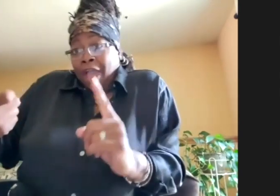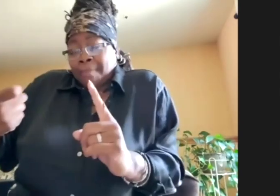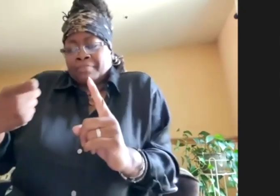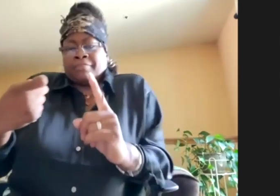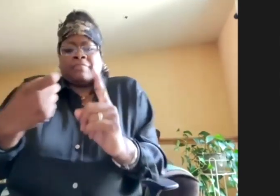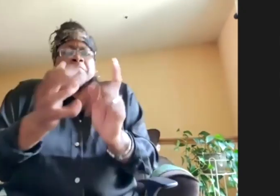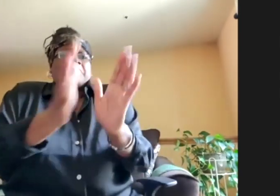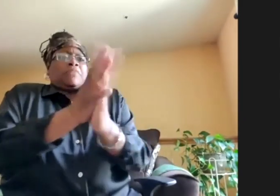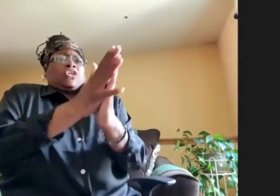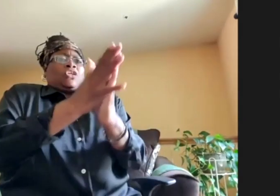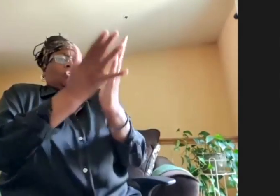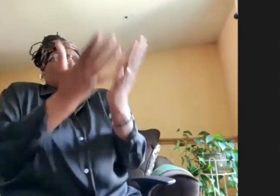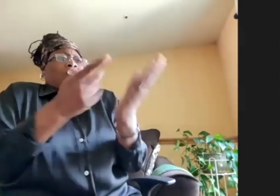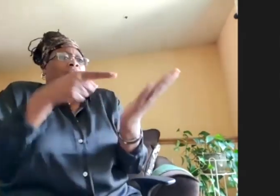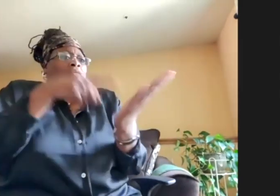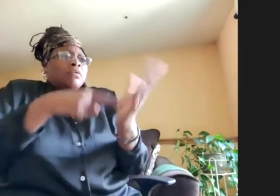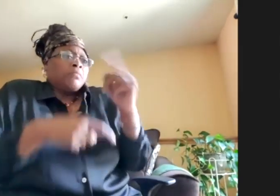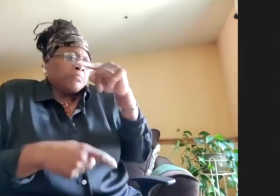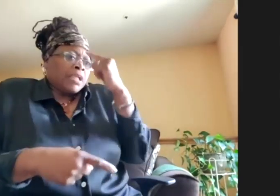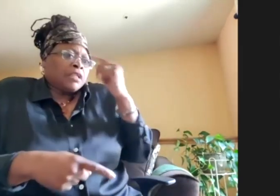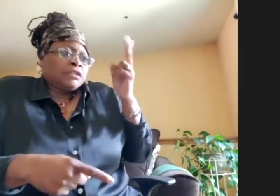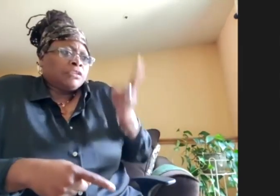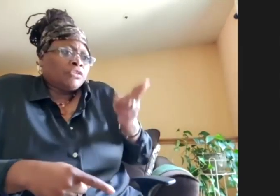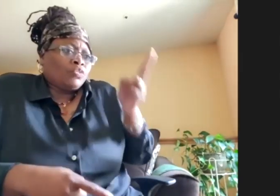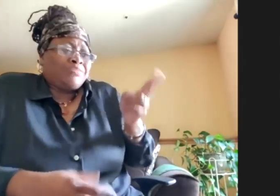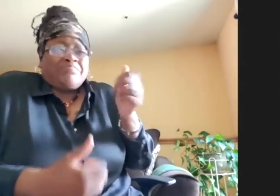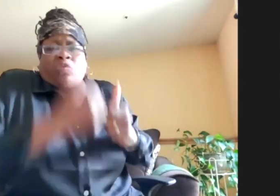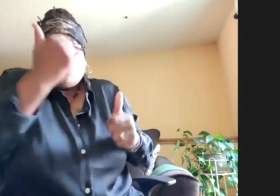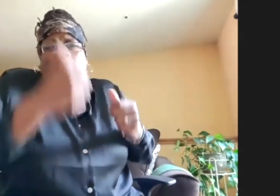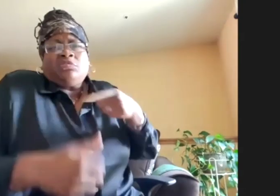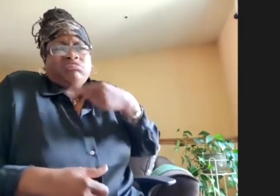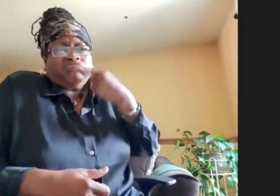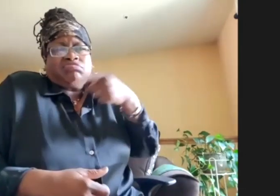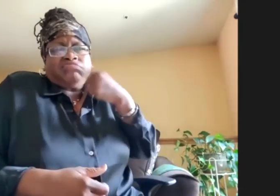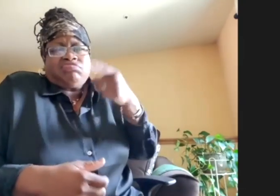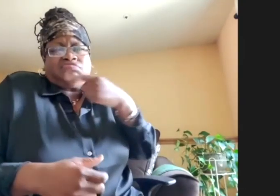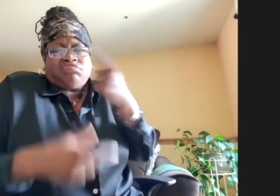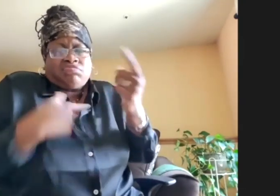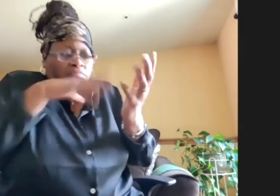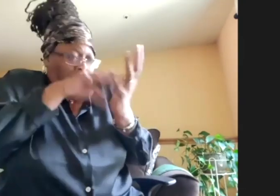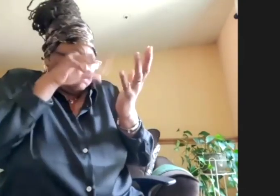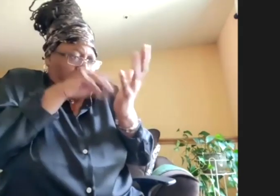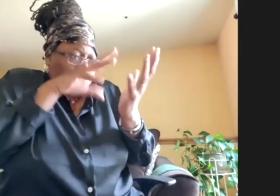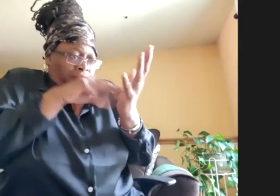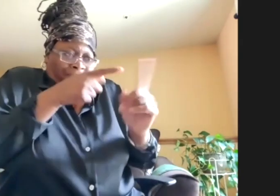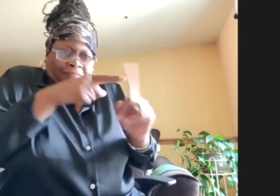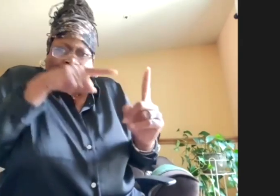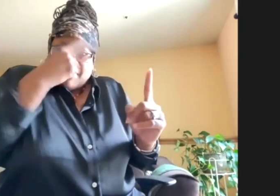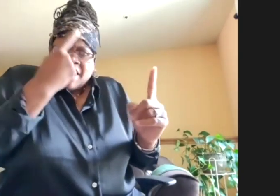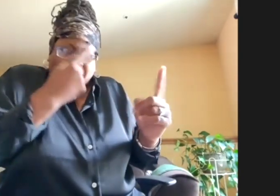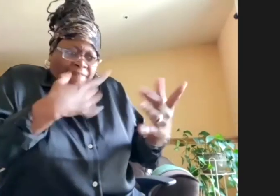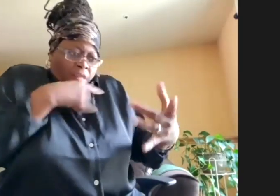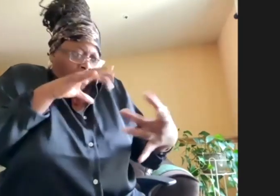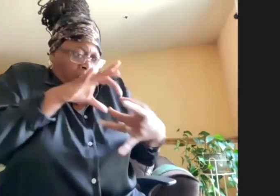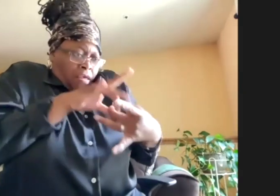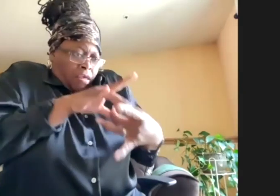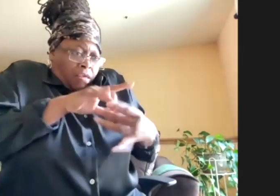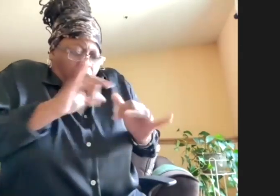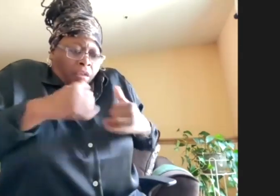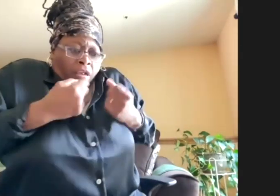Thinking about individuals who gain from knowledge in the books. Where is Black history? Where is our history? Most of that